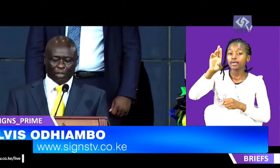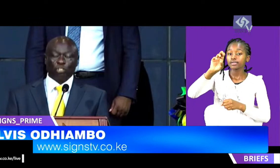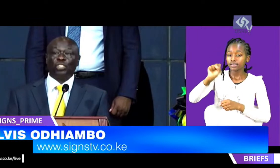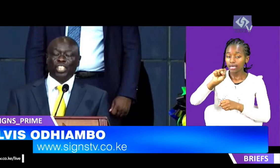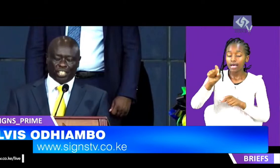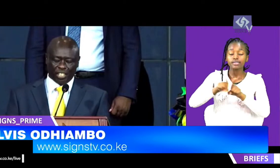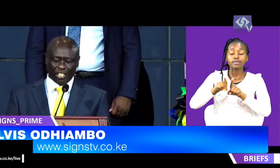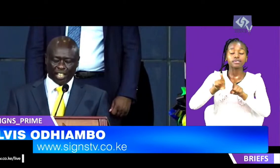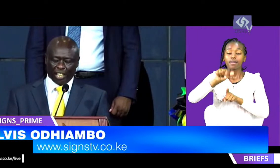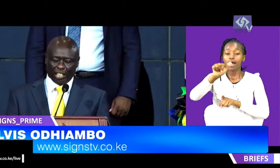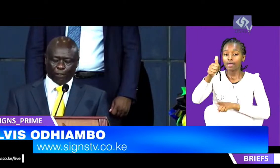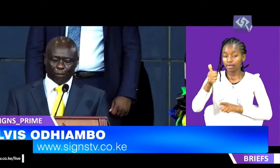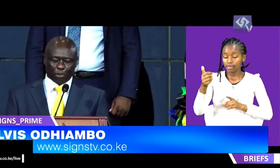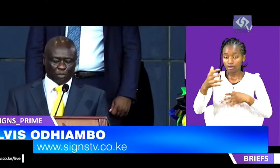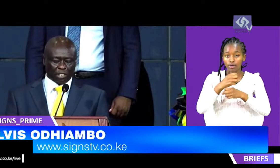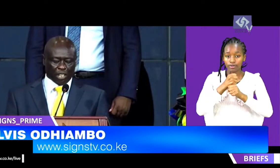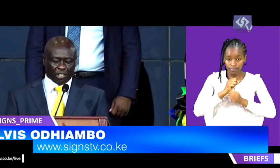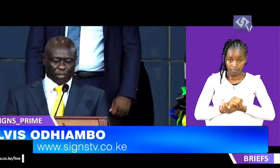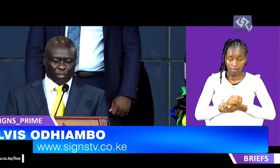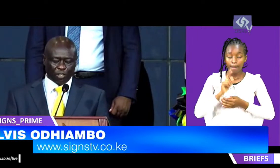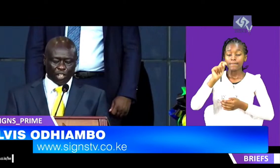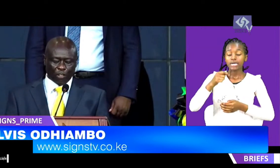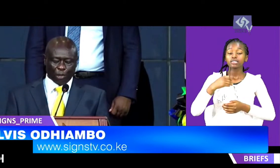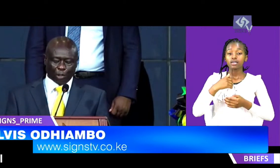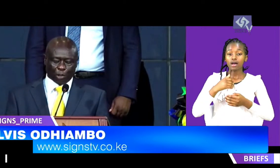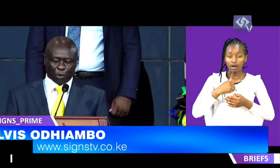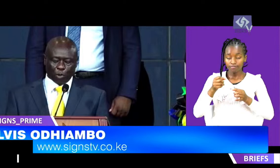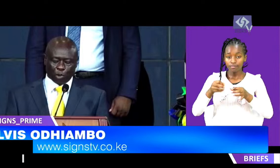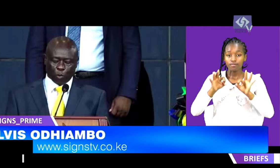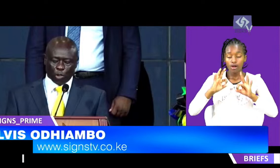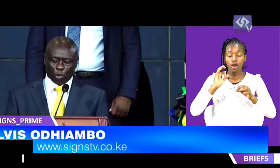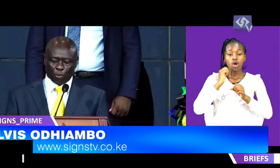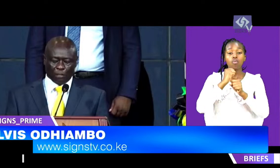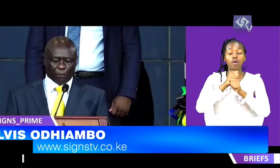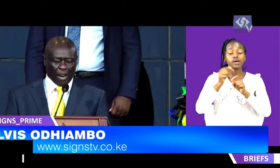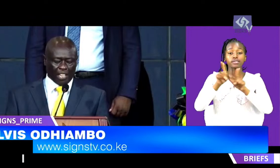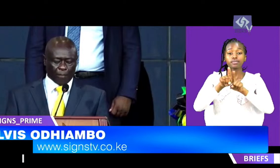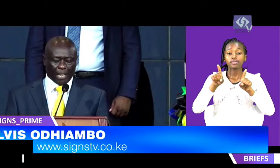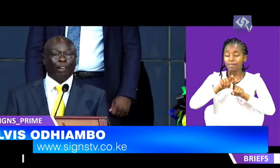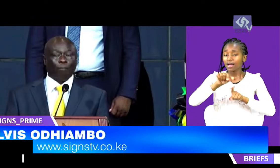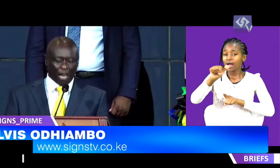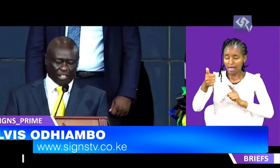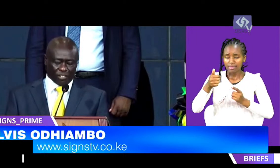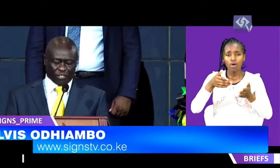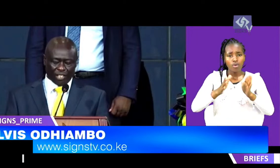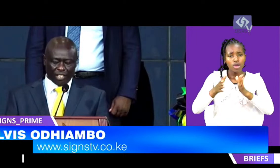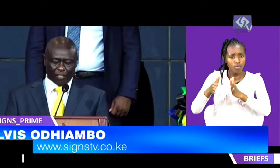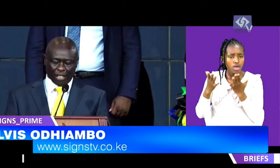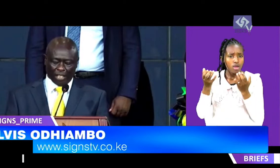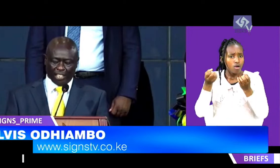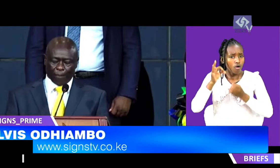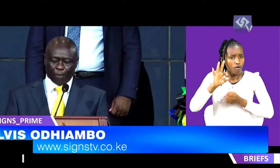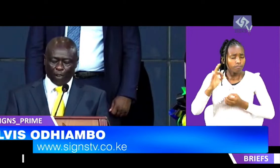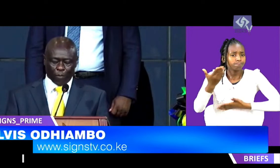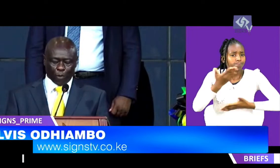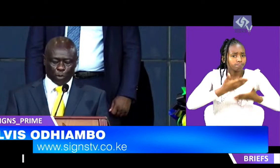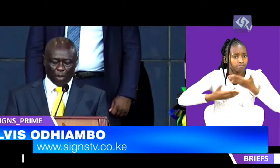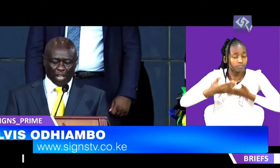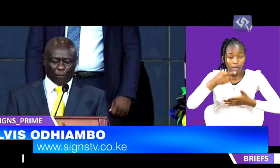seamless trade and other forms of interaction because we do not want to be defined by our boundaries, but the depth of the mutual